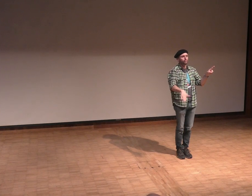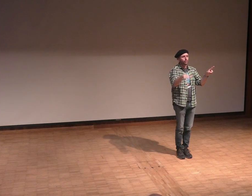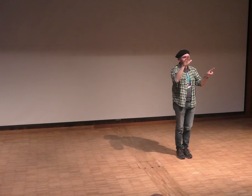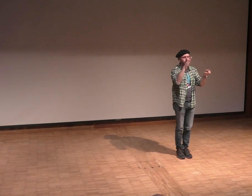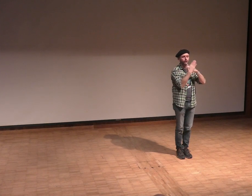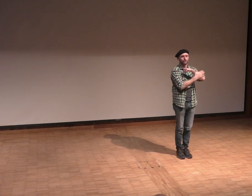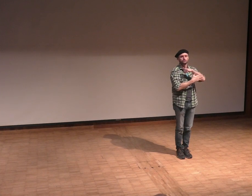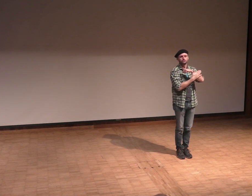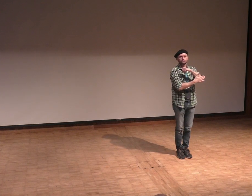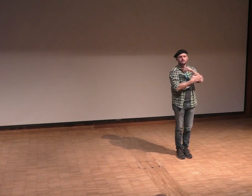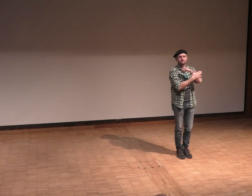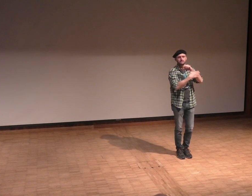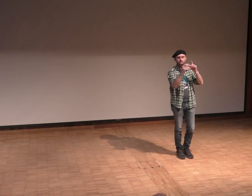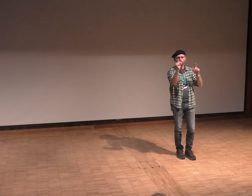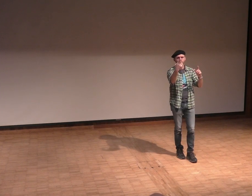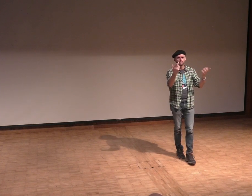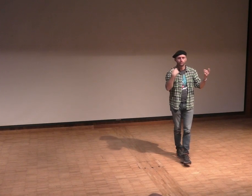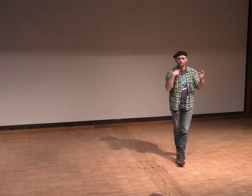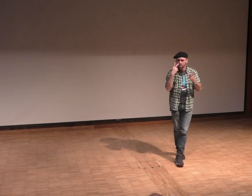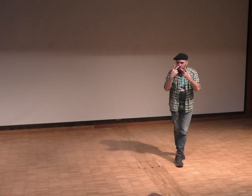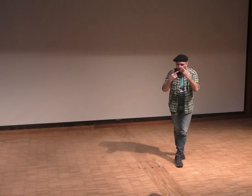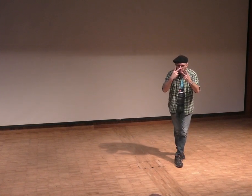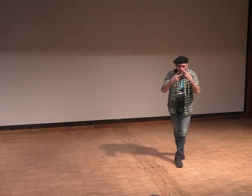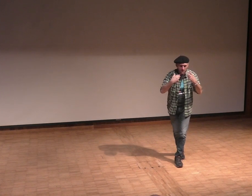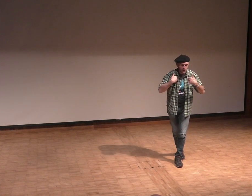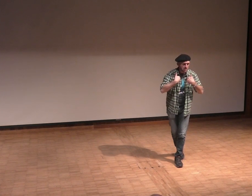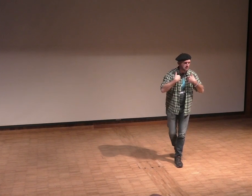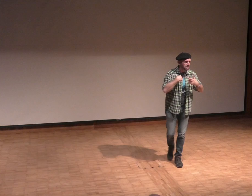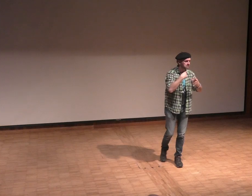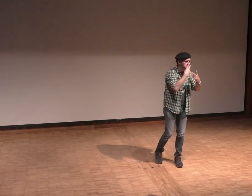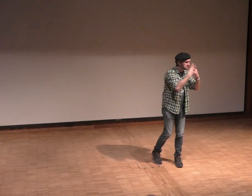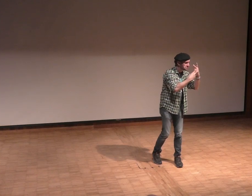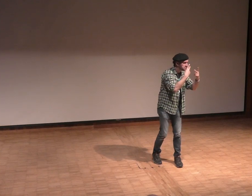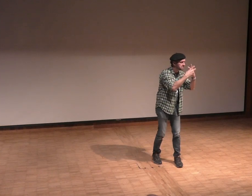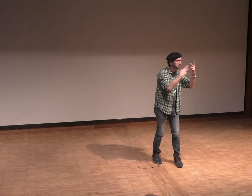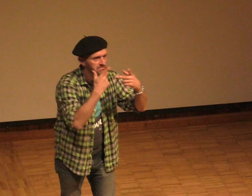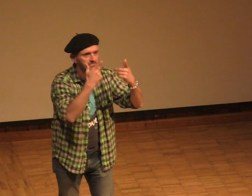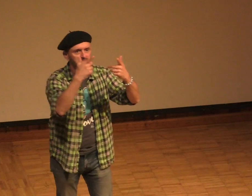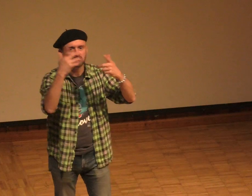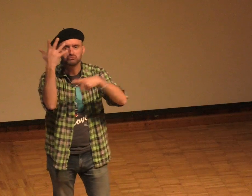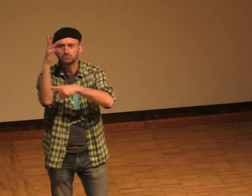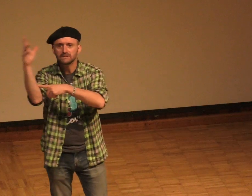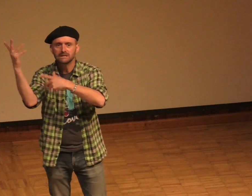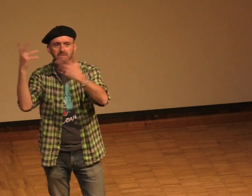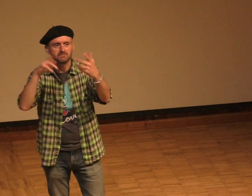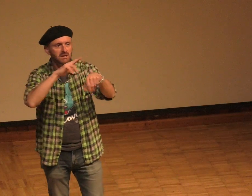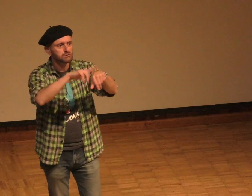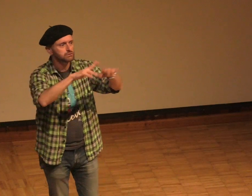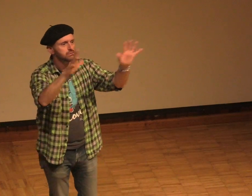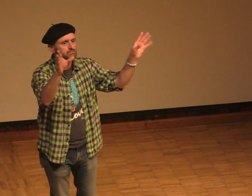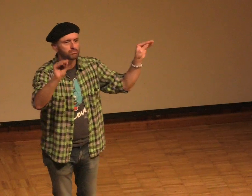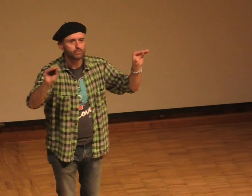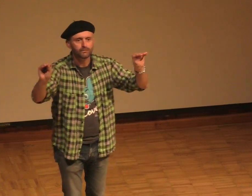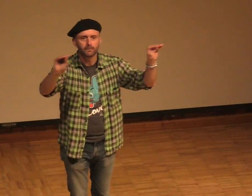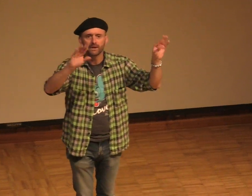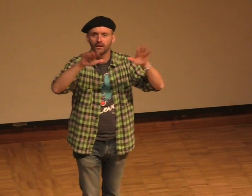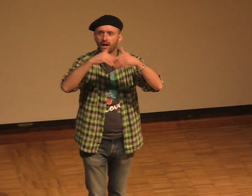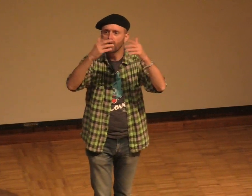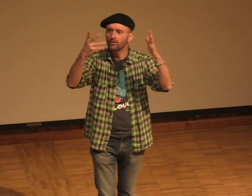through nature, because I grew up in the country in New Hampshire. I saw animals, I saw the trees, I saw